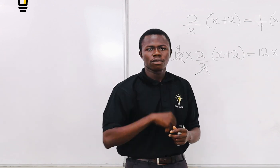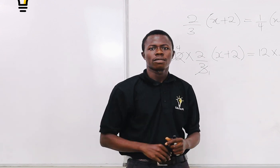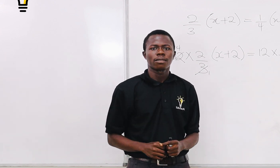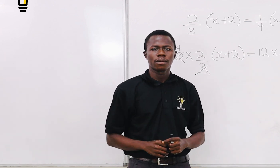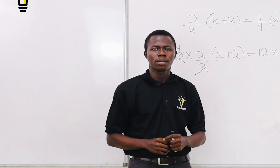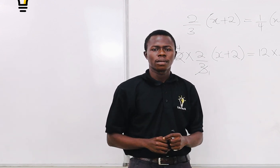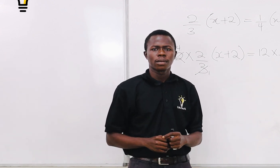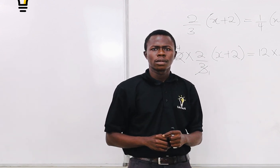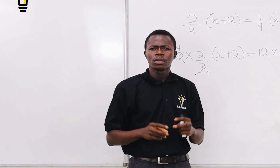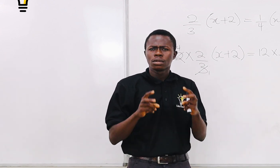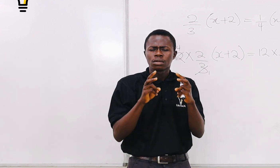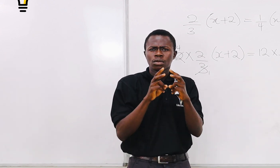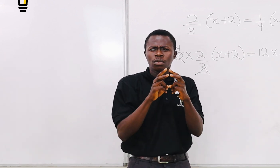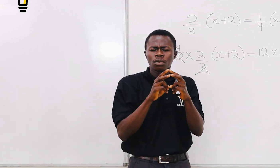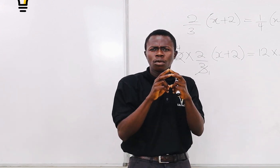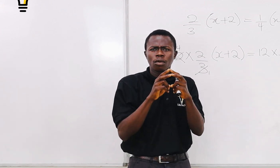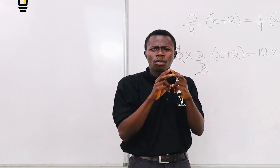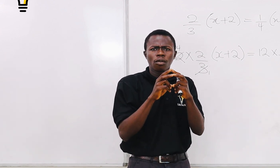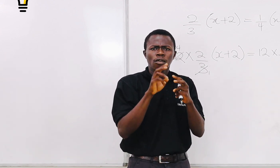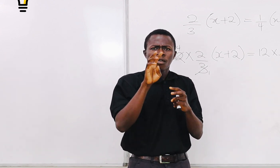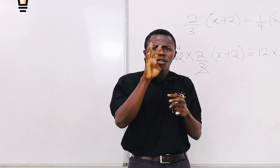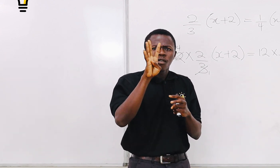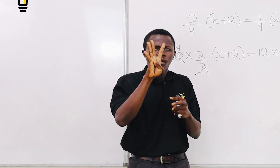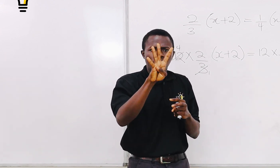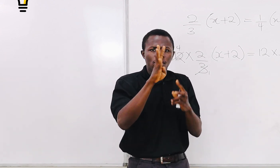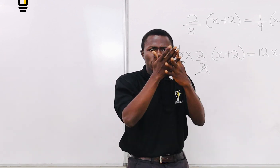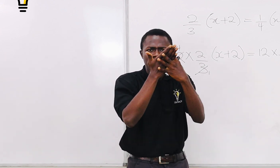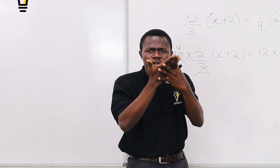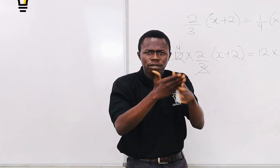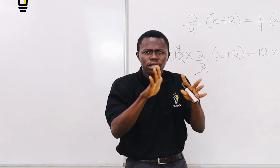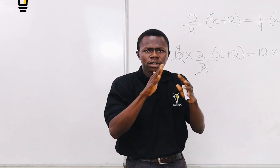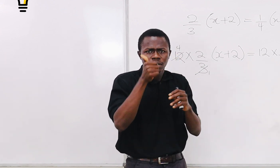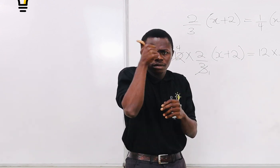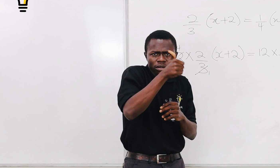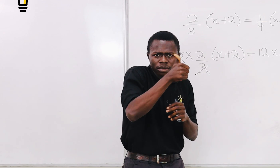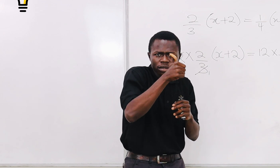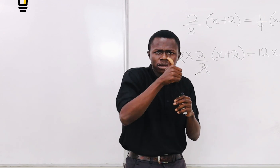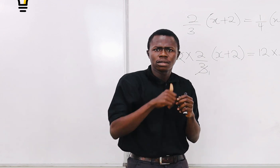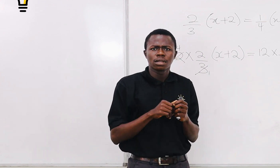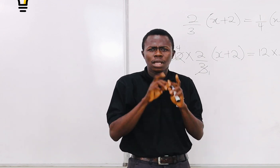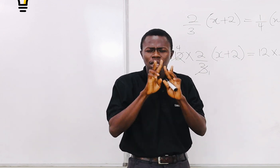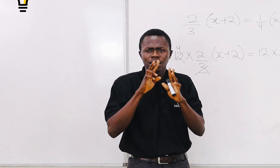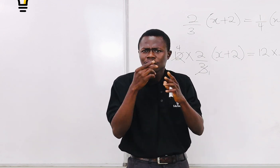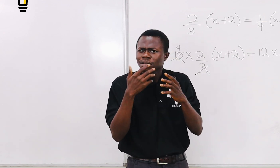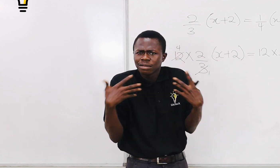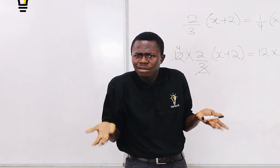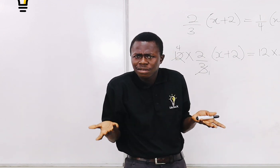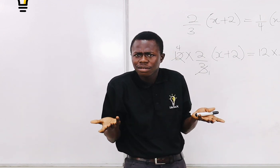12 multiplied by 1 divided by 4. But we know 4 will divide itself, and then 4 will divide